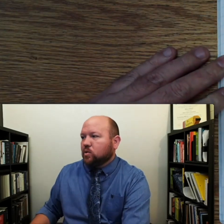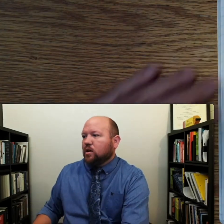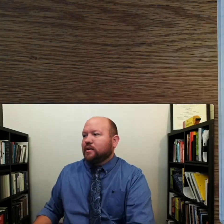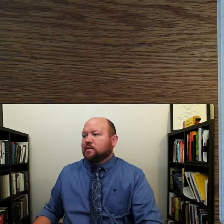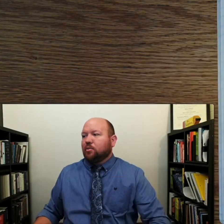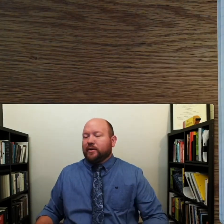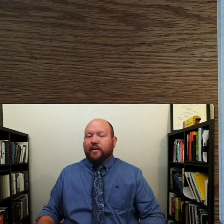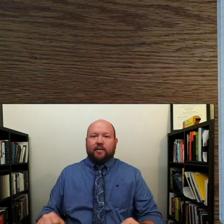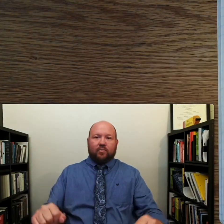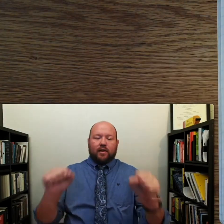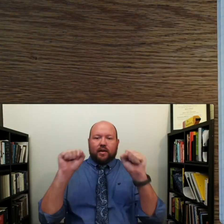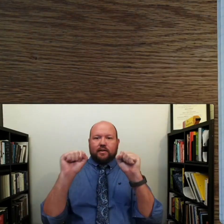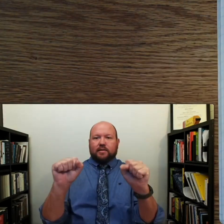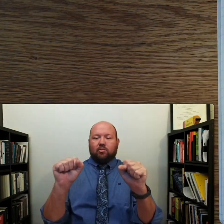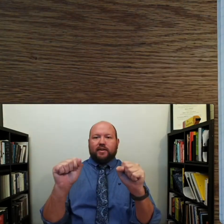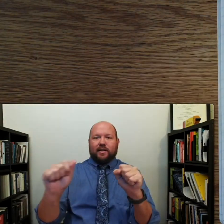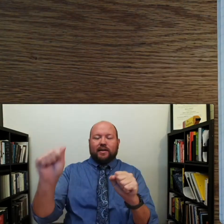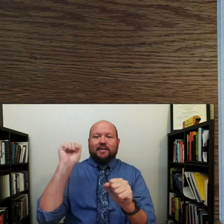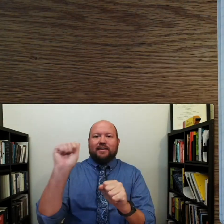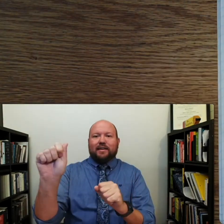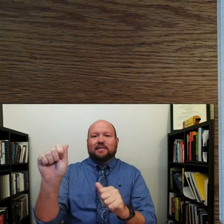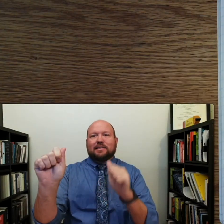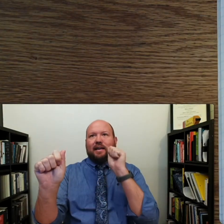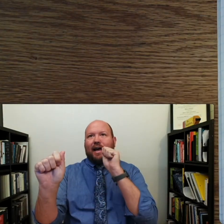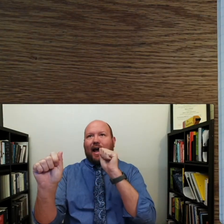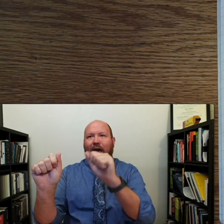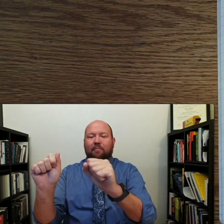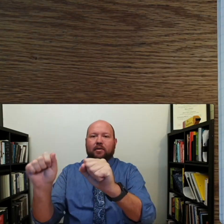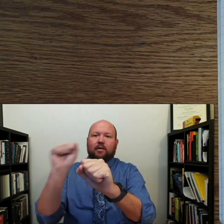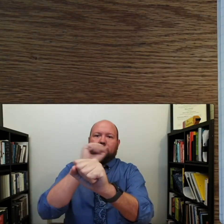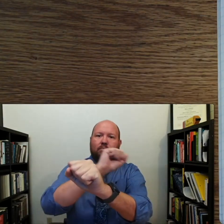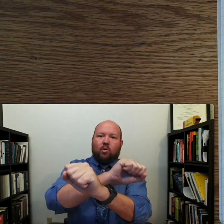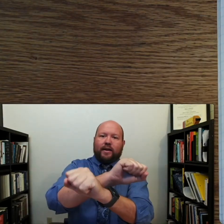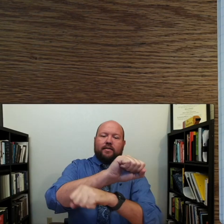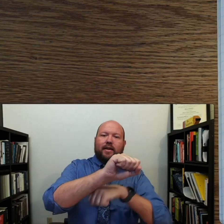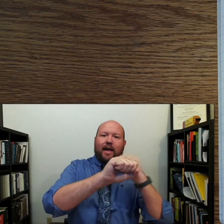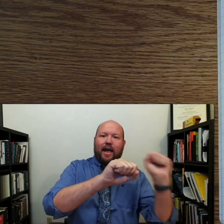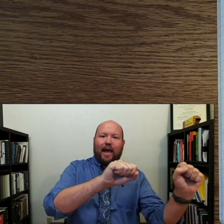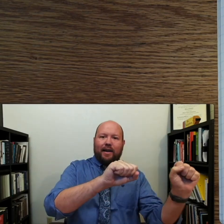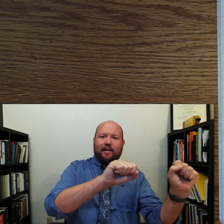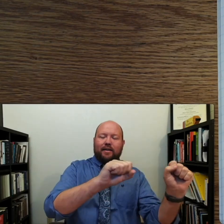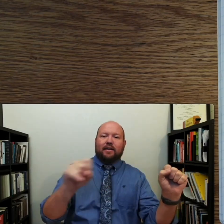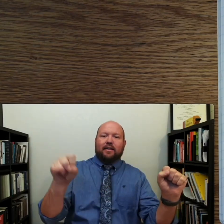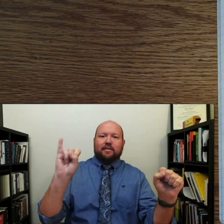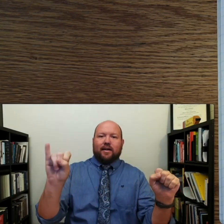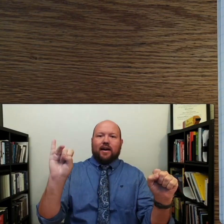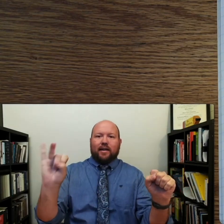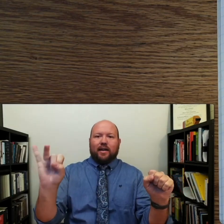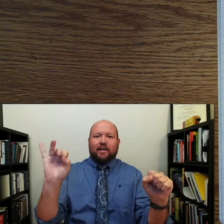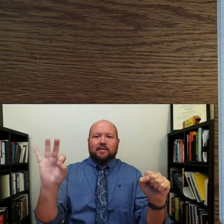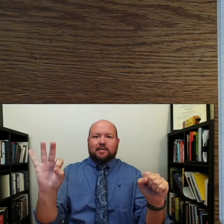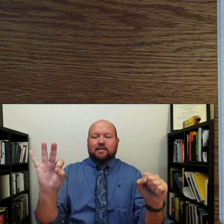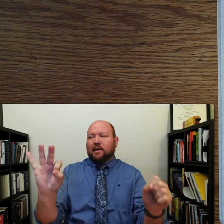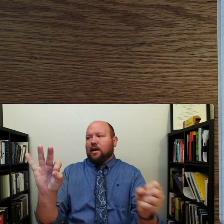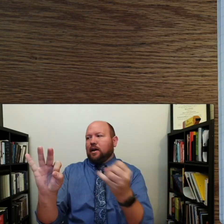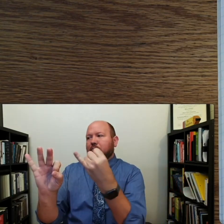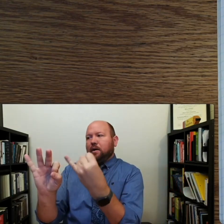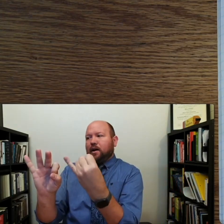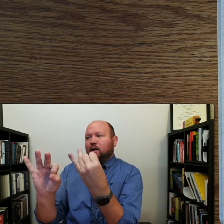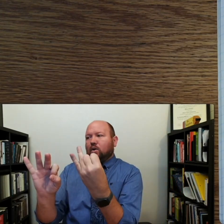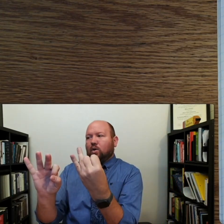Next word, disappointed. Disappointed. Dis app point ed. Da is